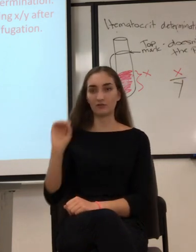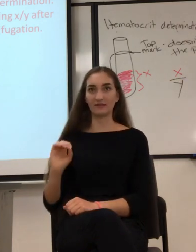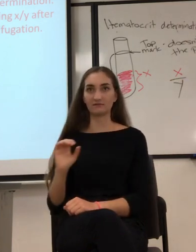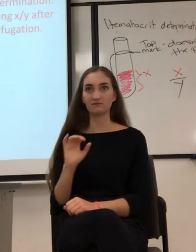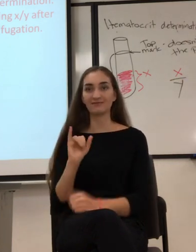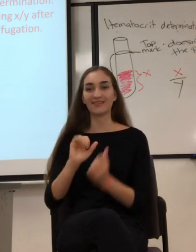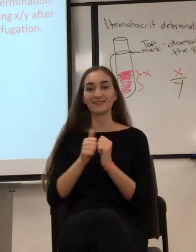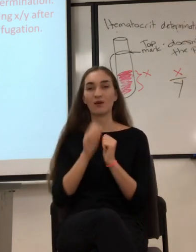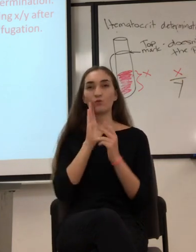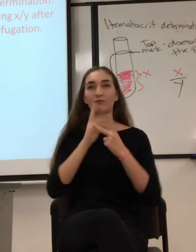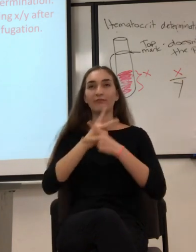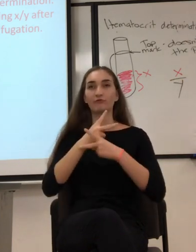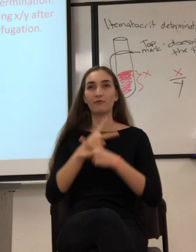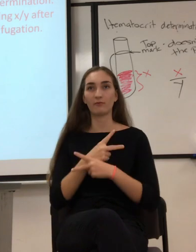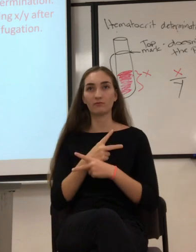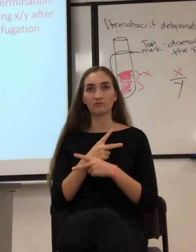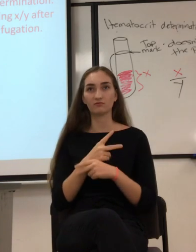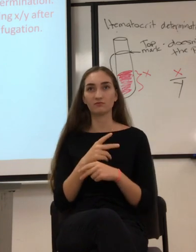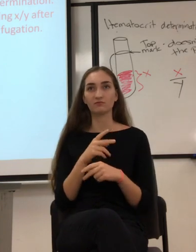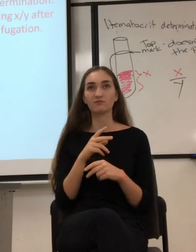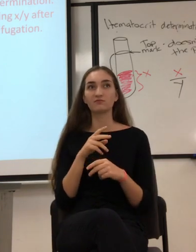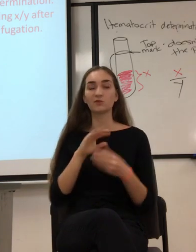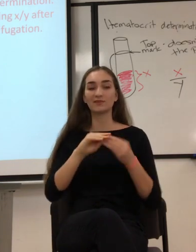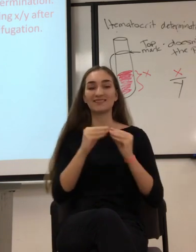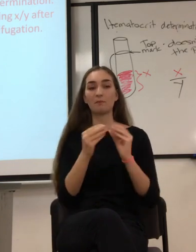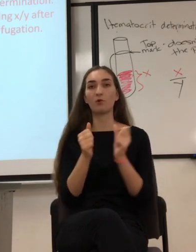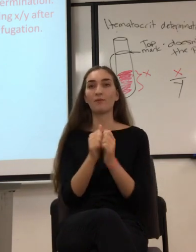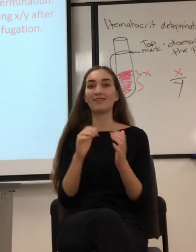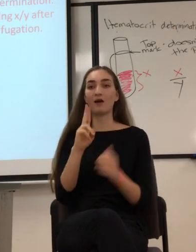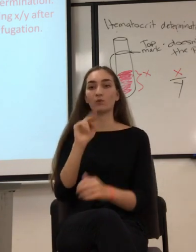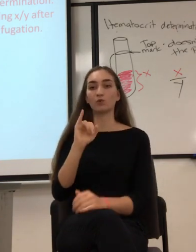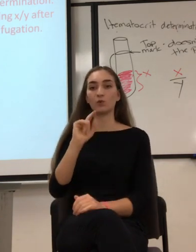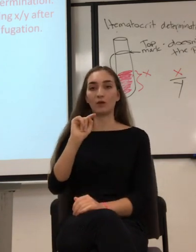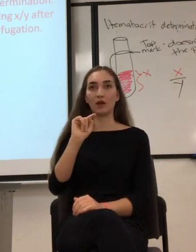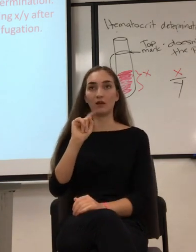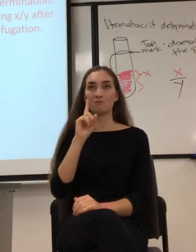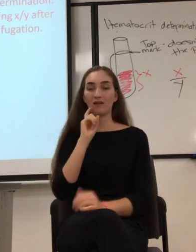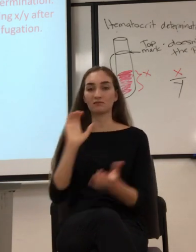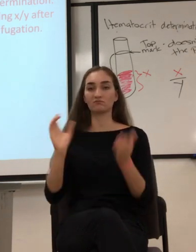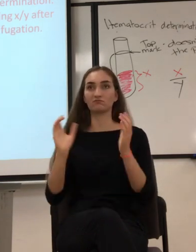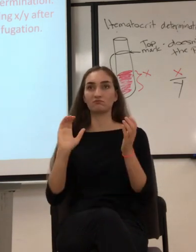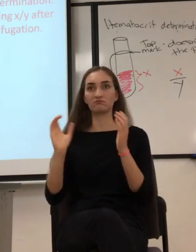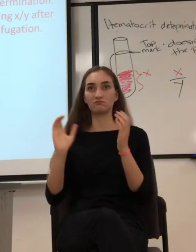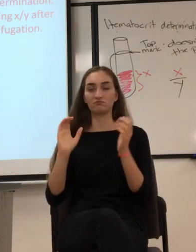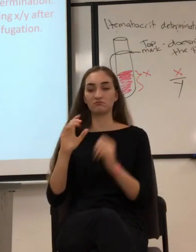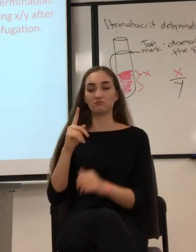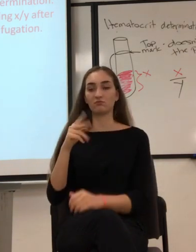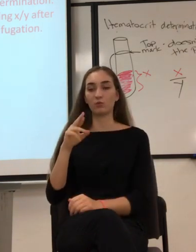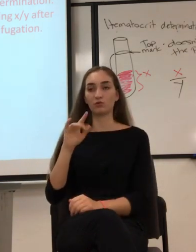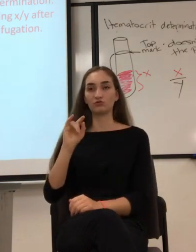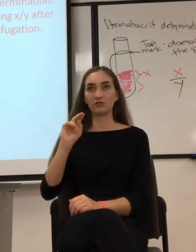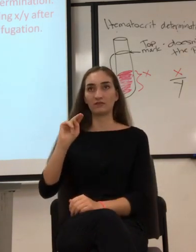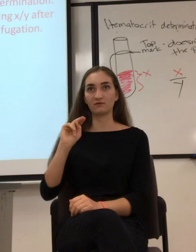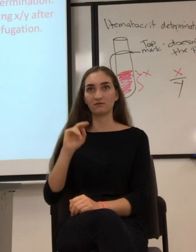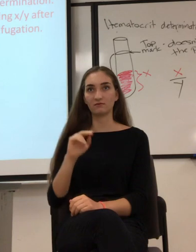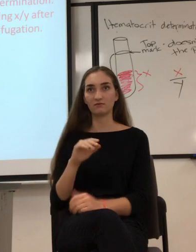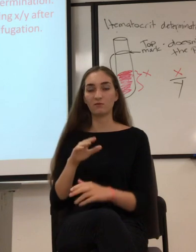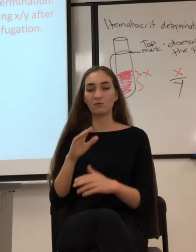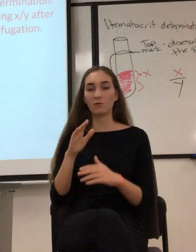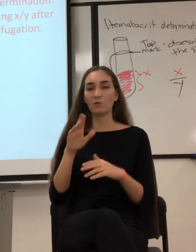would do it. And it's a unitless number, right? It's a proportion. And the normal range is like 37 to